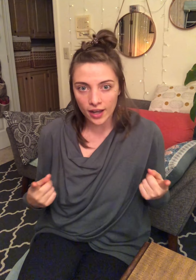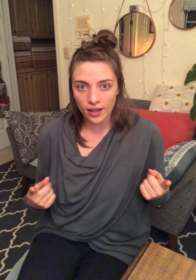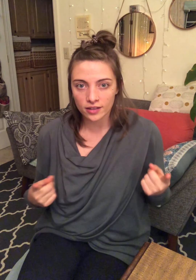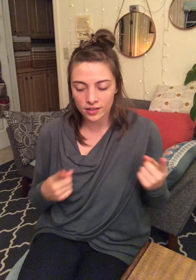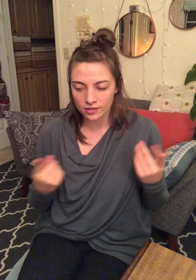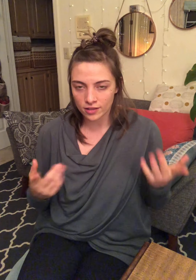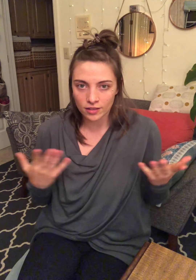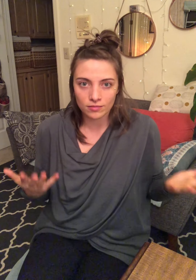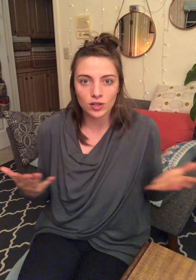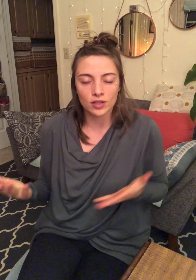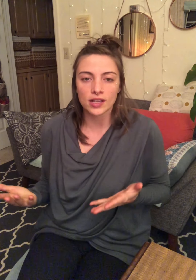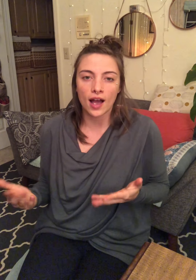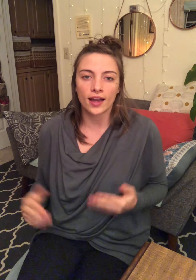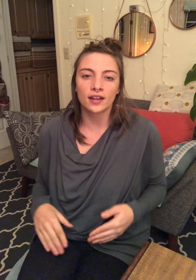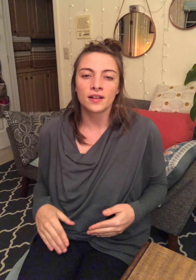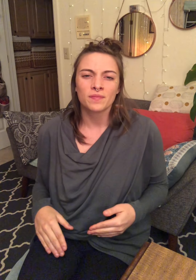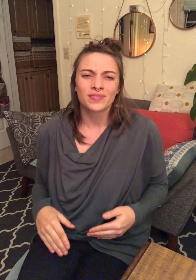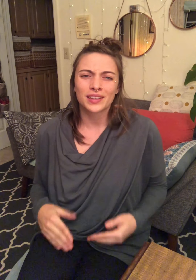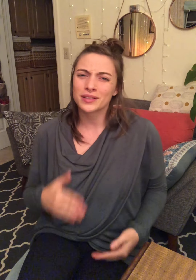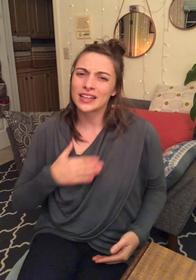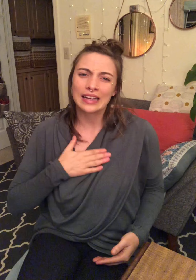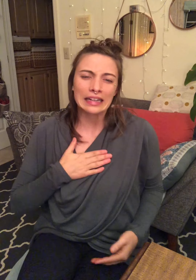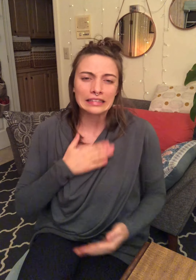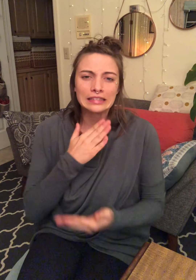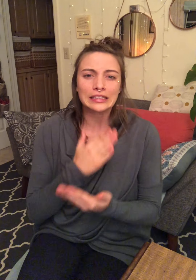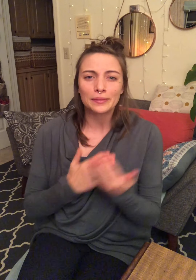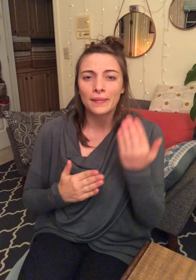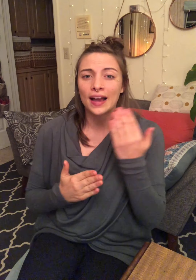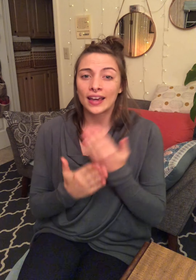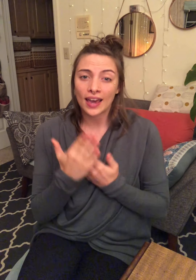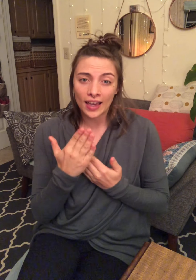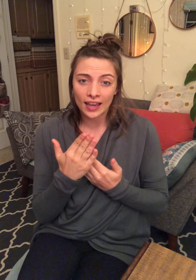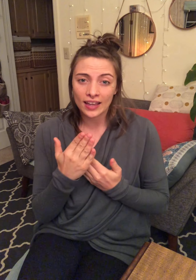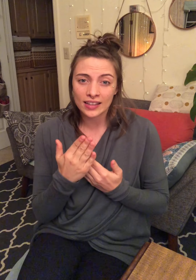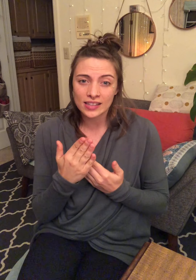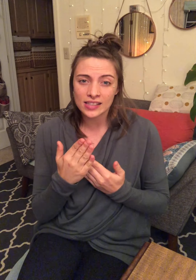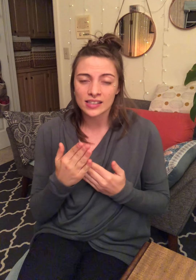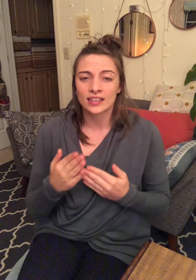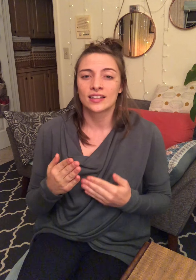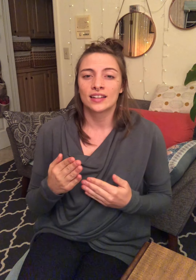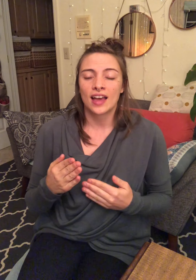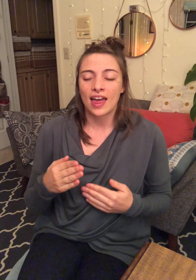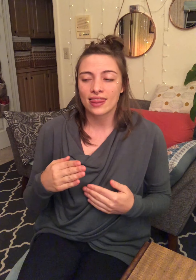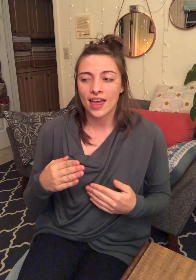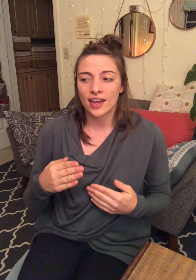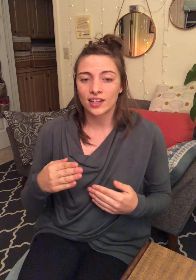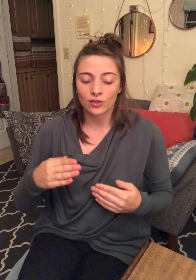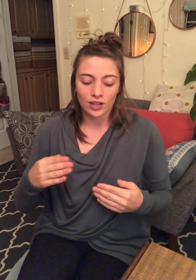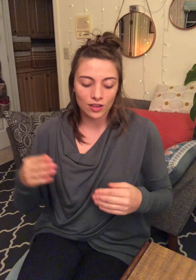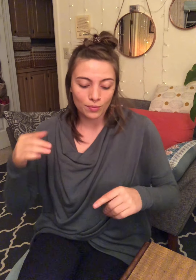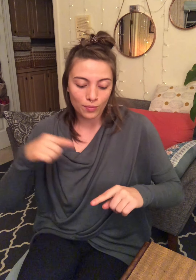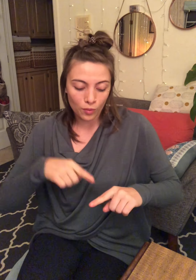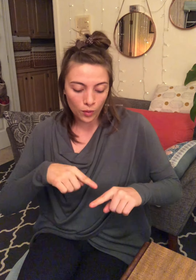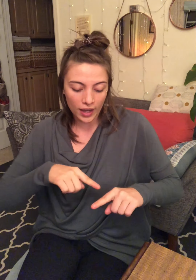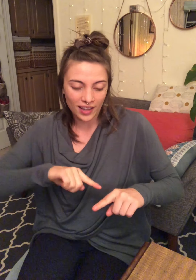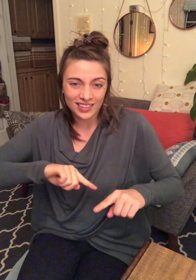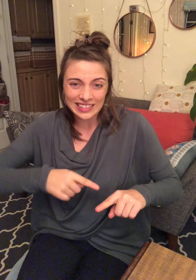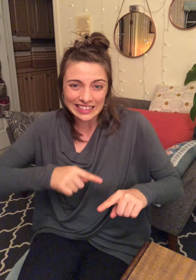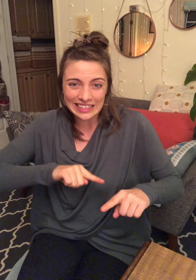hands to do the sign, you say like, oh, my hands. And then you could either point